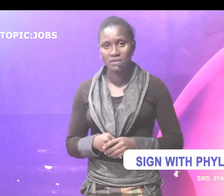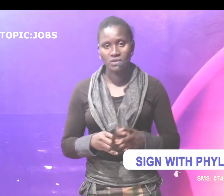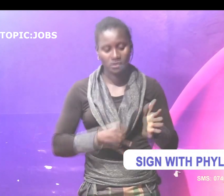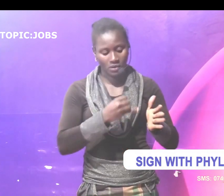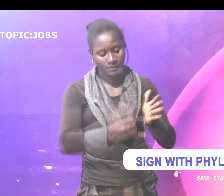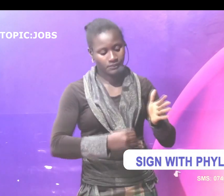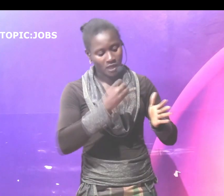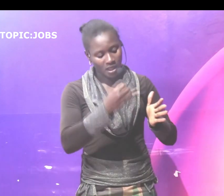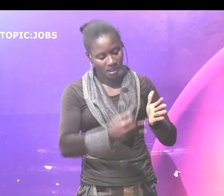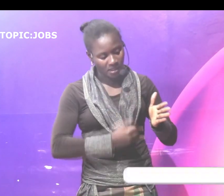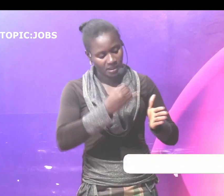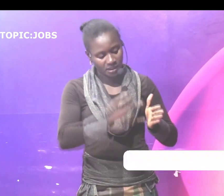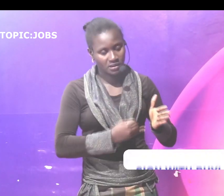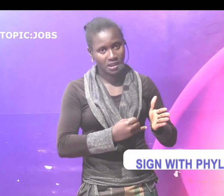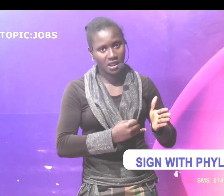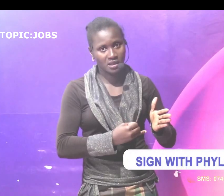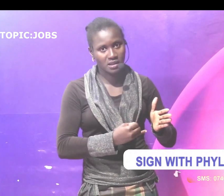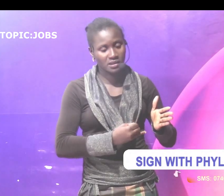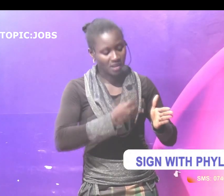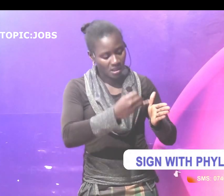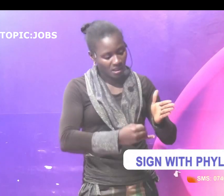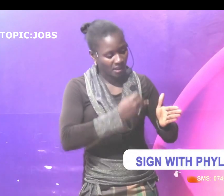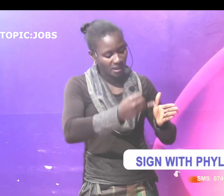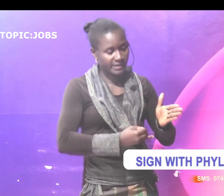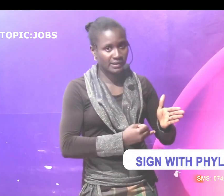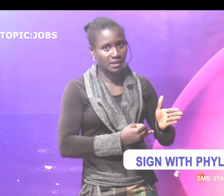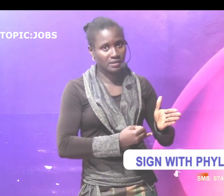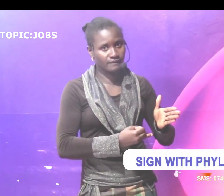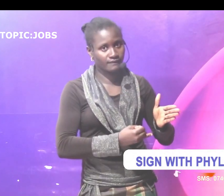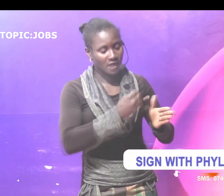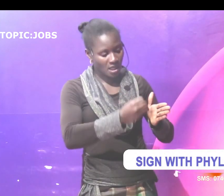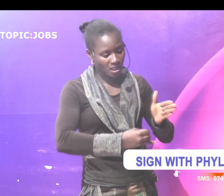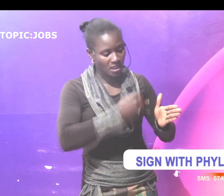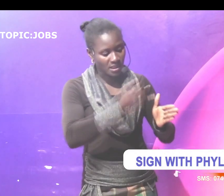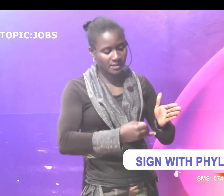So industry, like this, industry, industry.